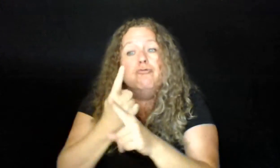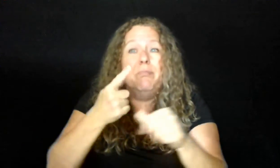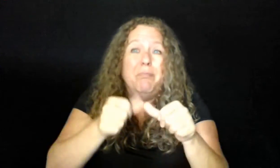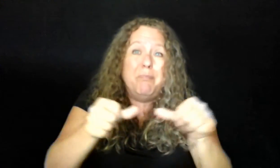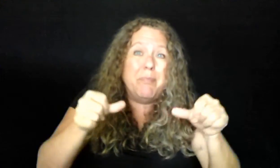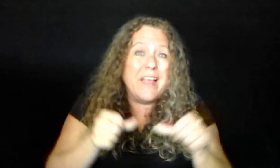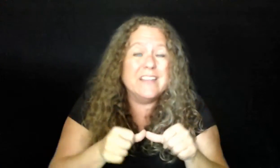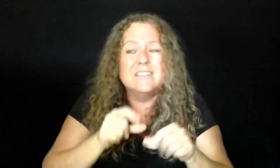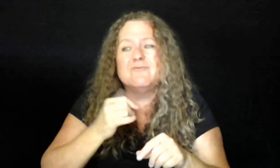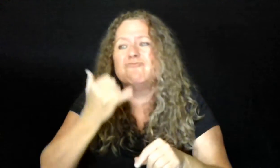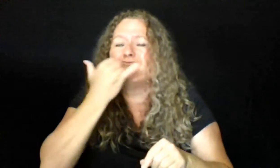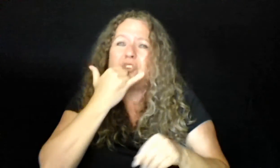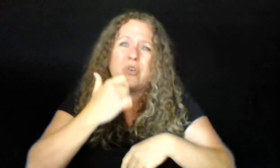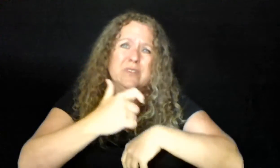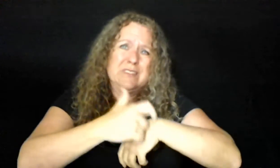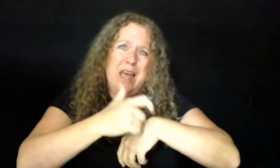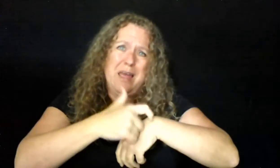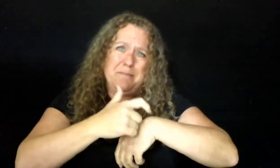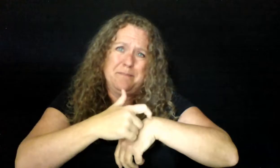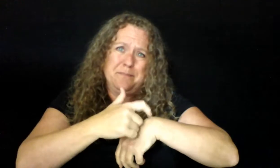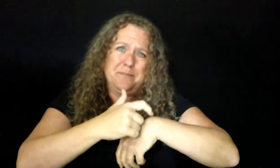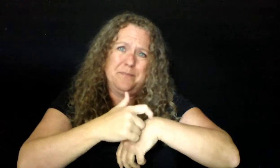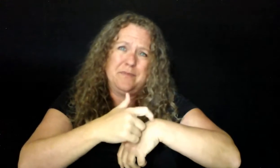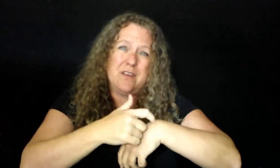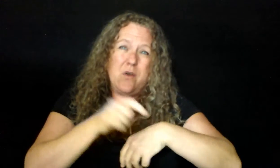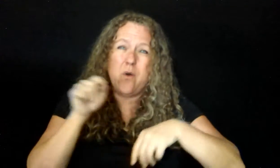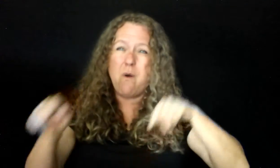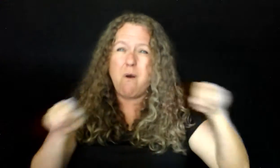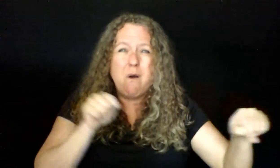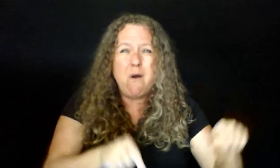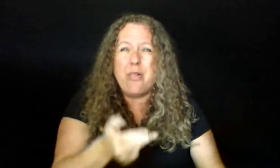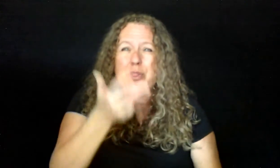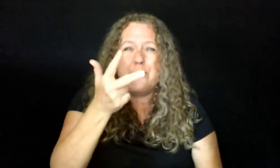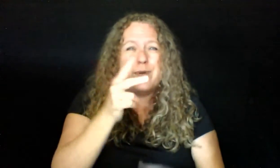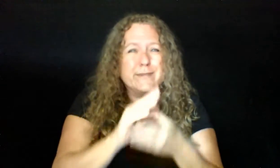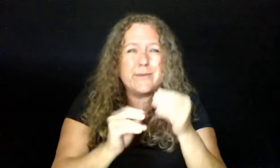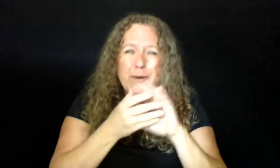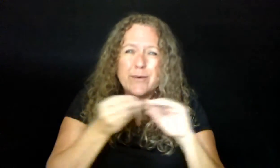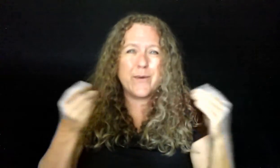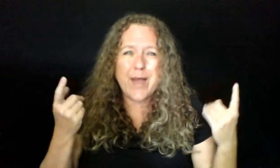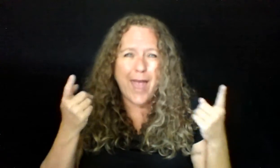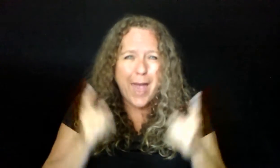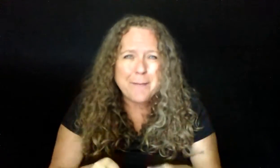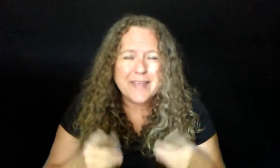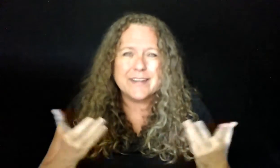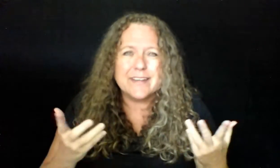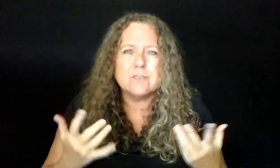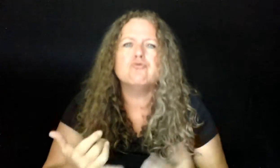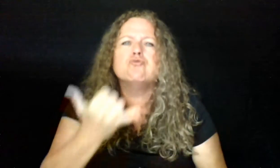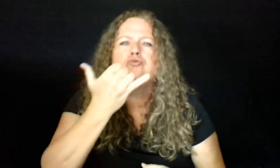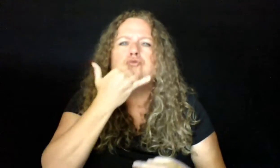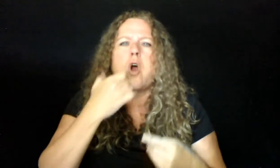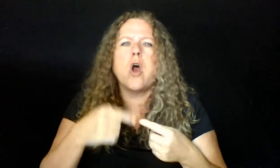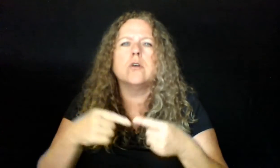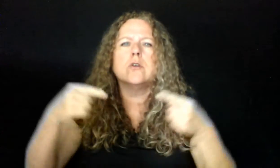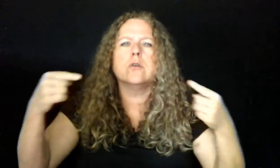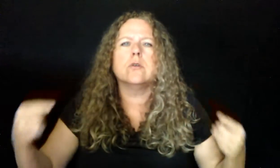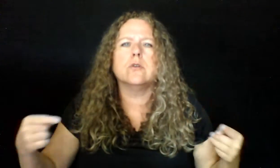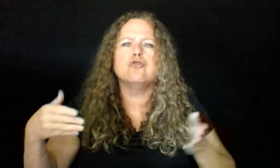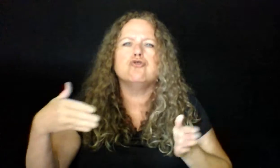time. And you know what happens in all three of these stories? In all three of these stories, they're going the wrong direction. In all three of these